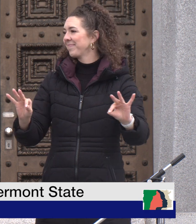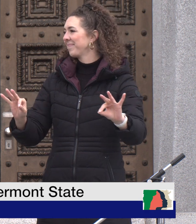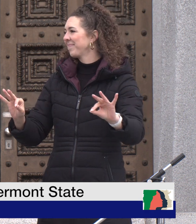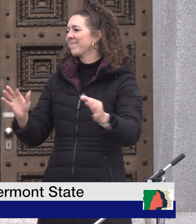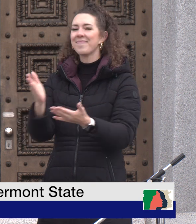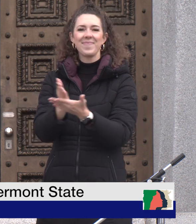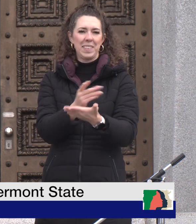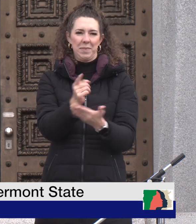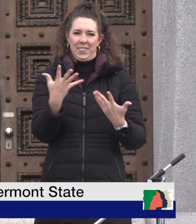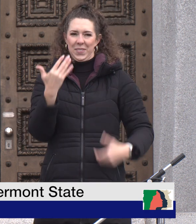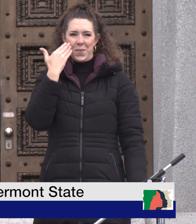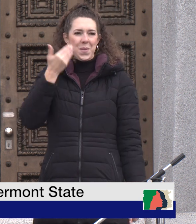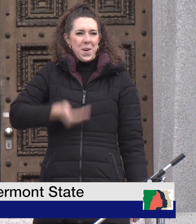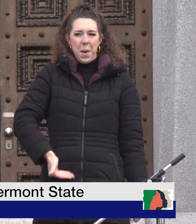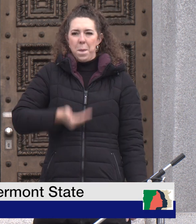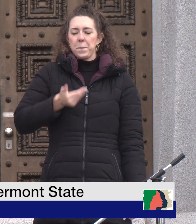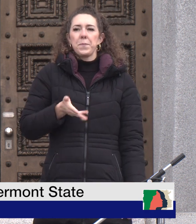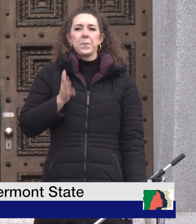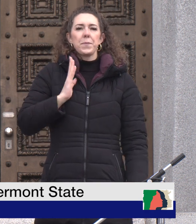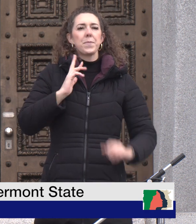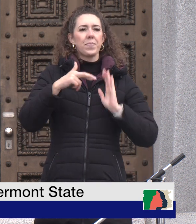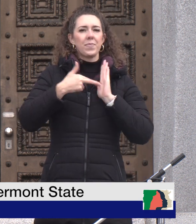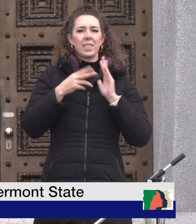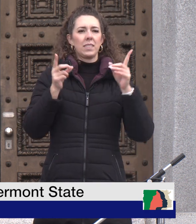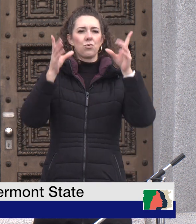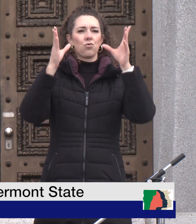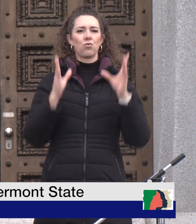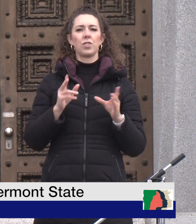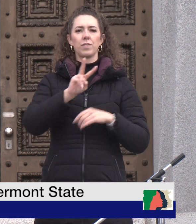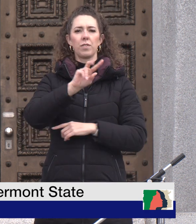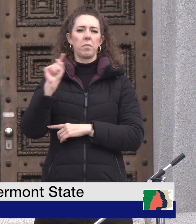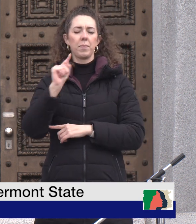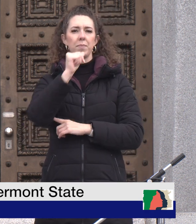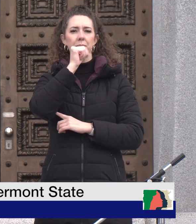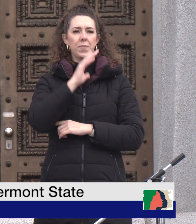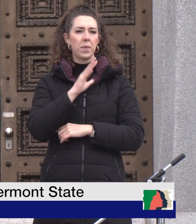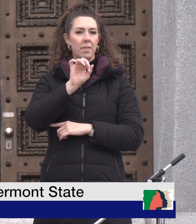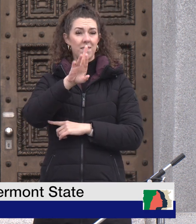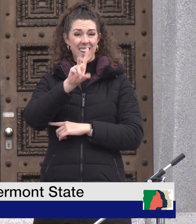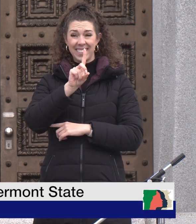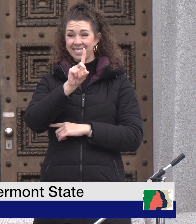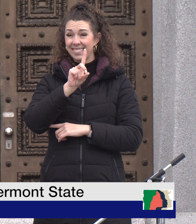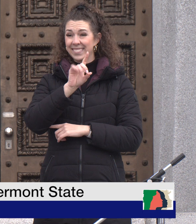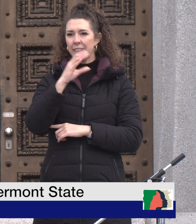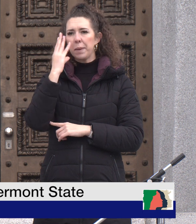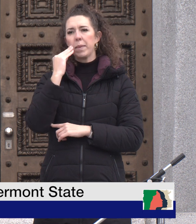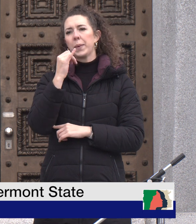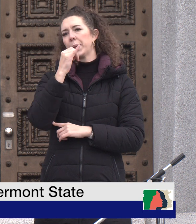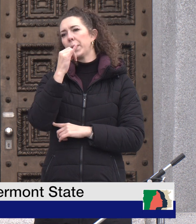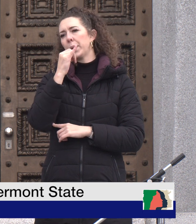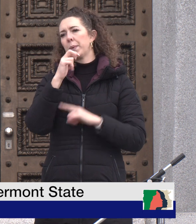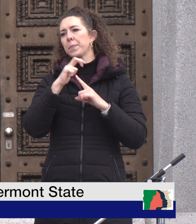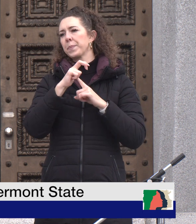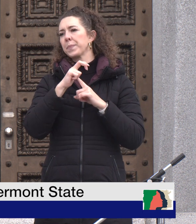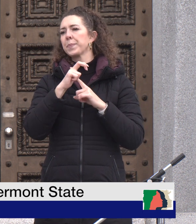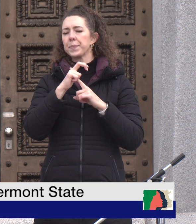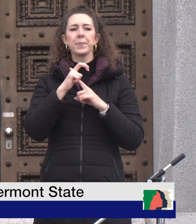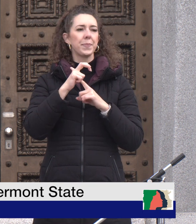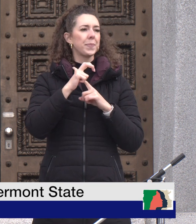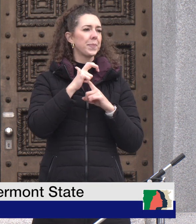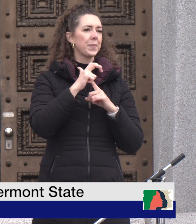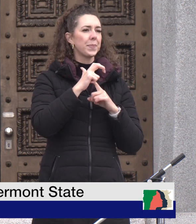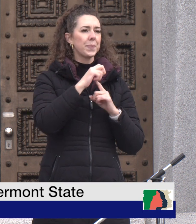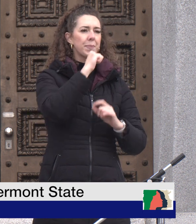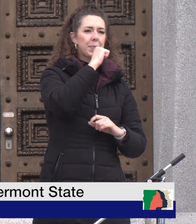Some of you know me from my previous role as director of the Vermont Women's Fund. It was a great experience for me supporting women